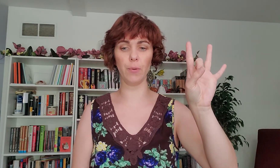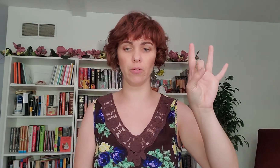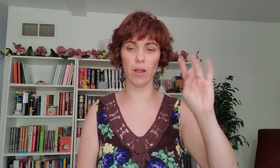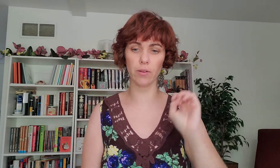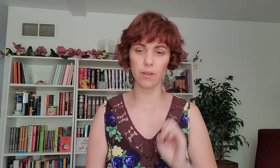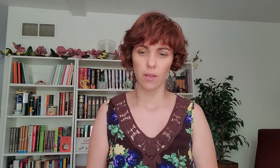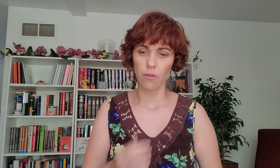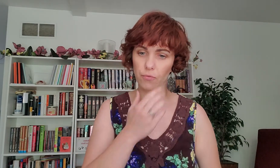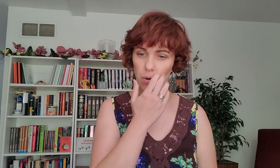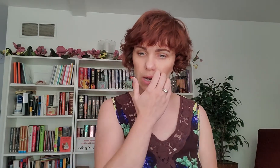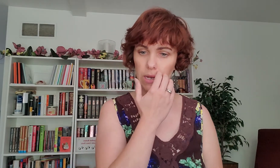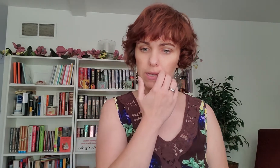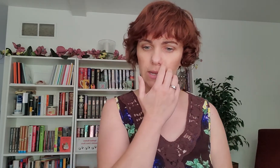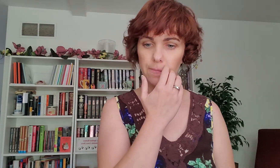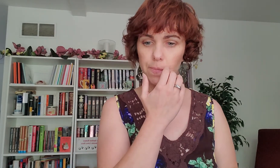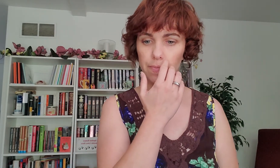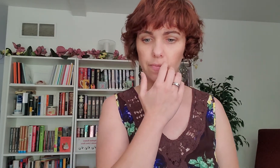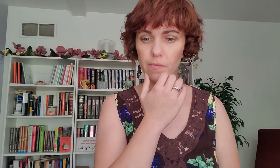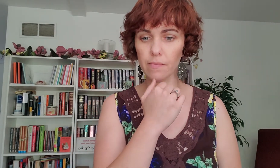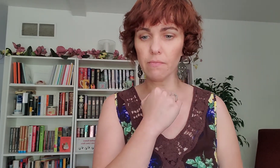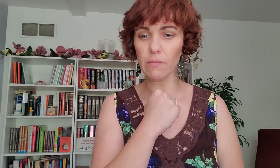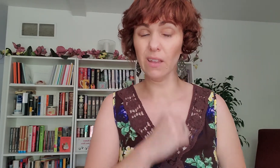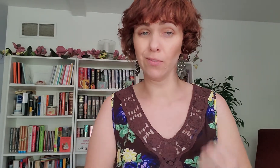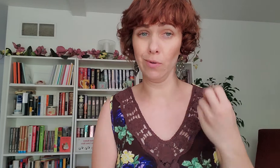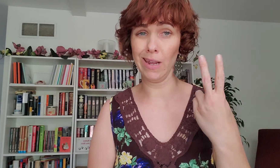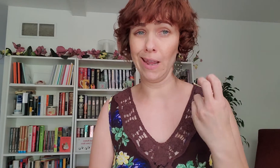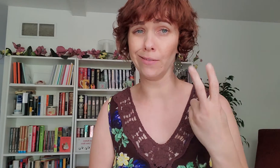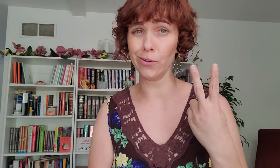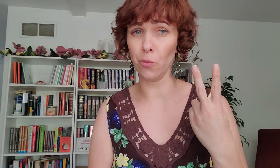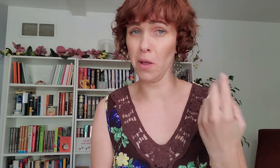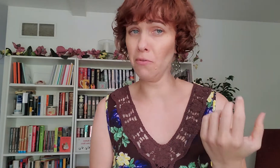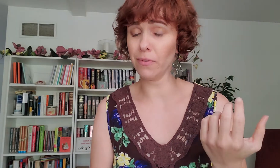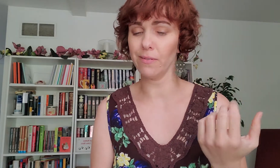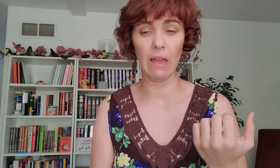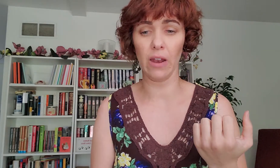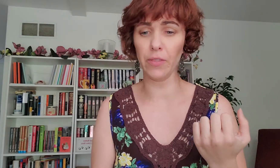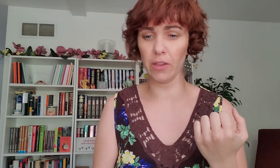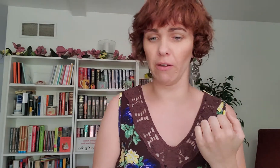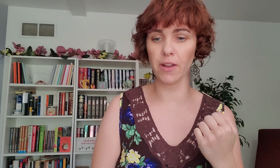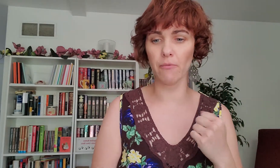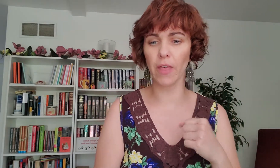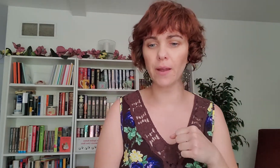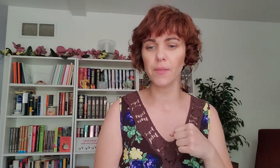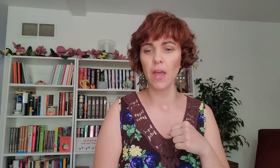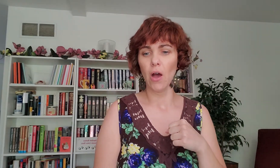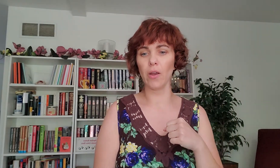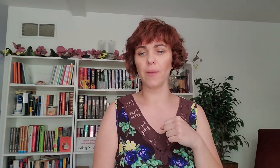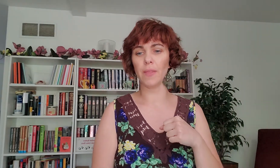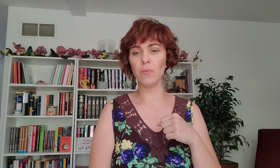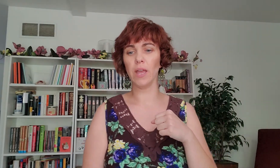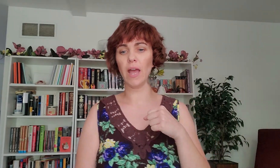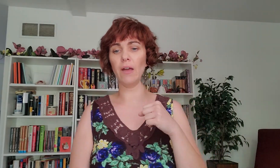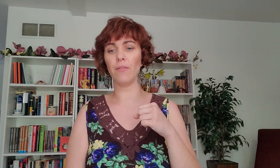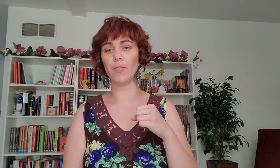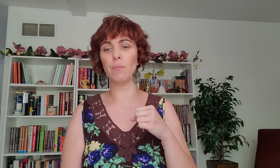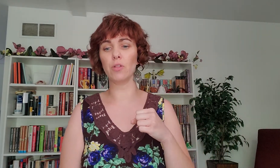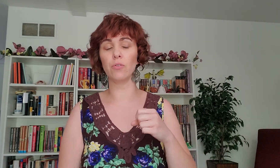around for 18. If you want to add the 12, I don't think you have time for that. Okay, then we have the